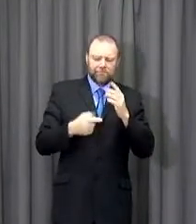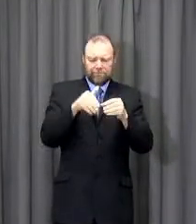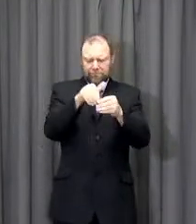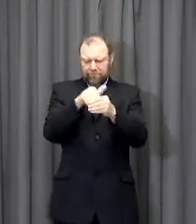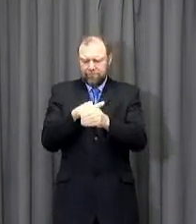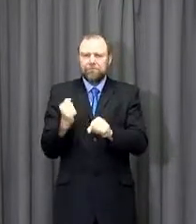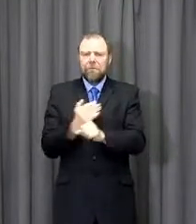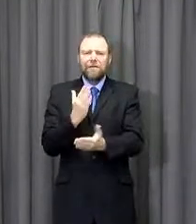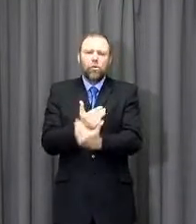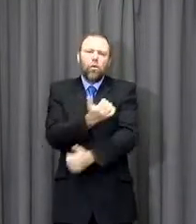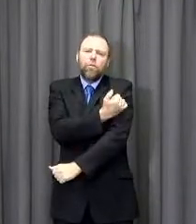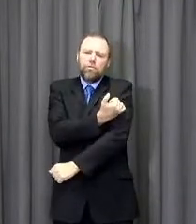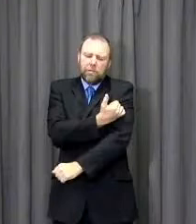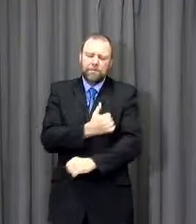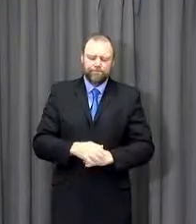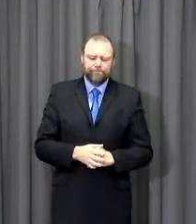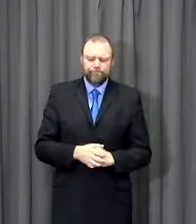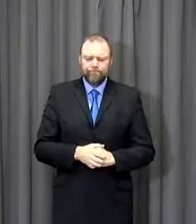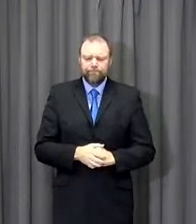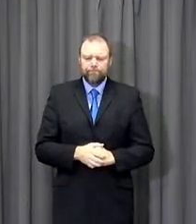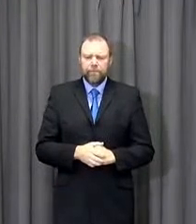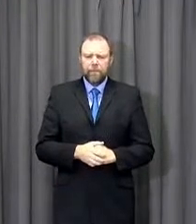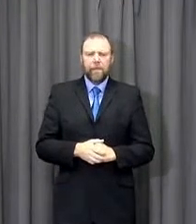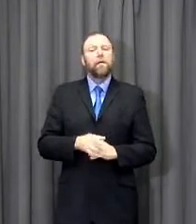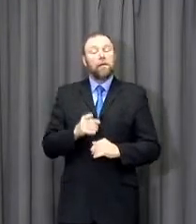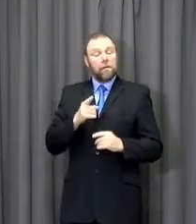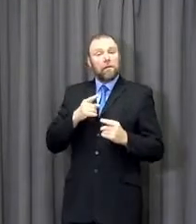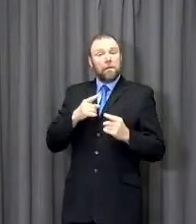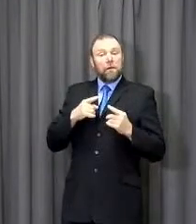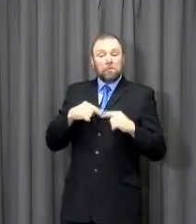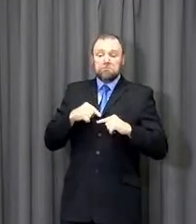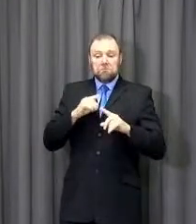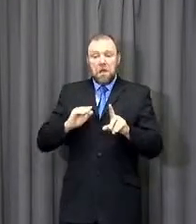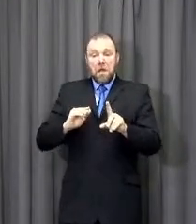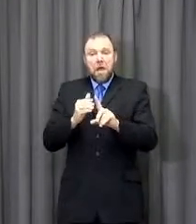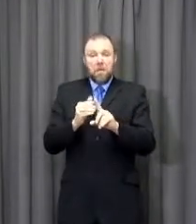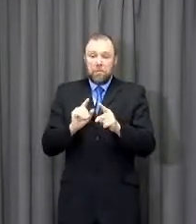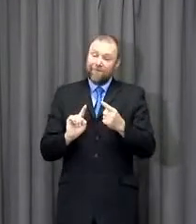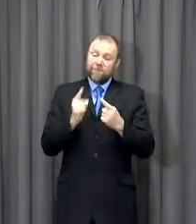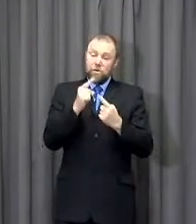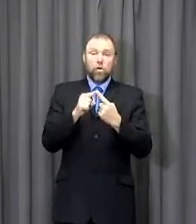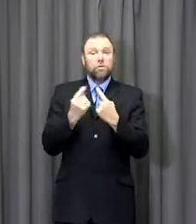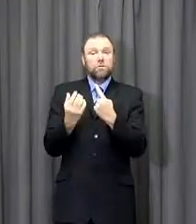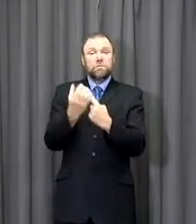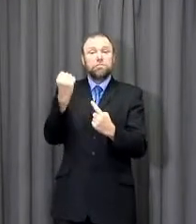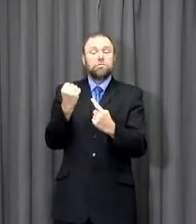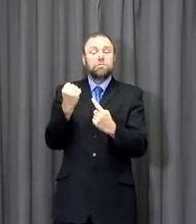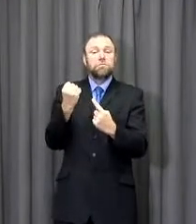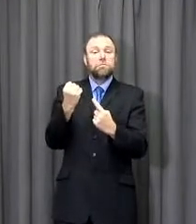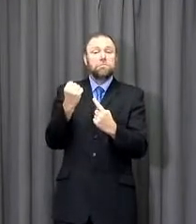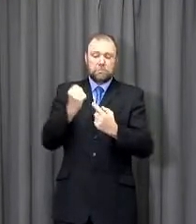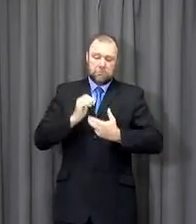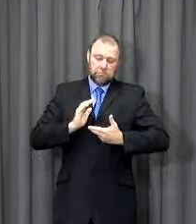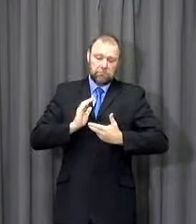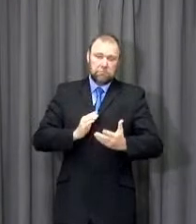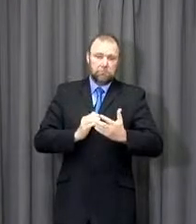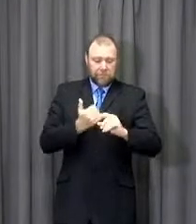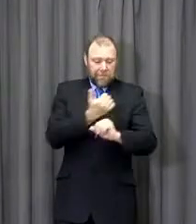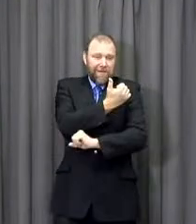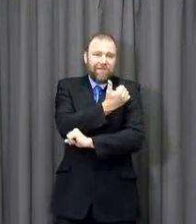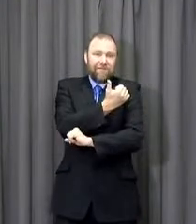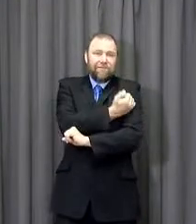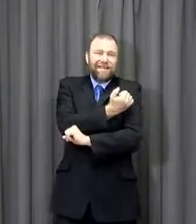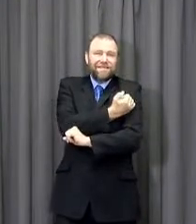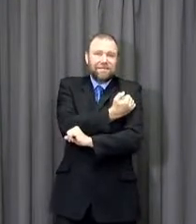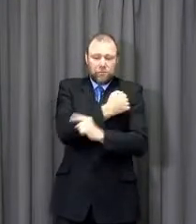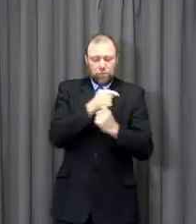clear priority. We're on course to meet the first milestone of offering vaccines to our first priority groups by the